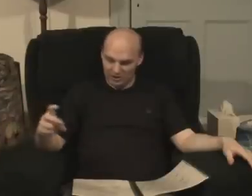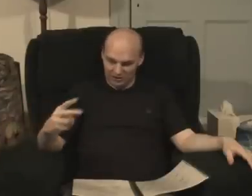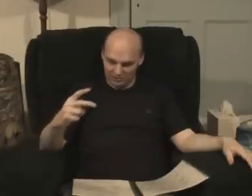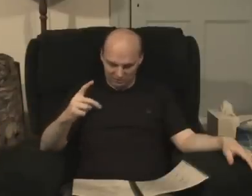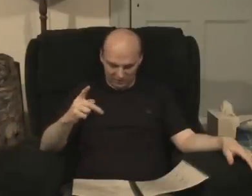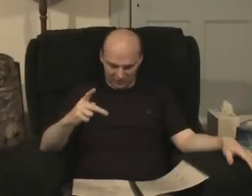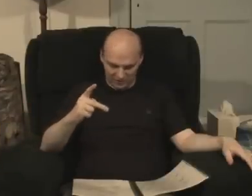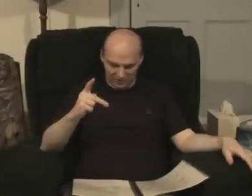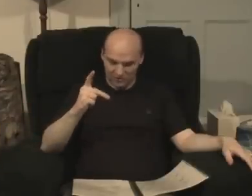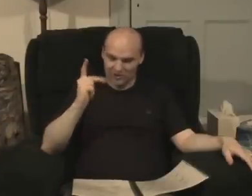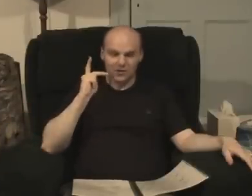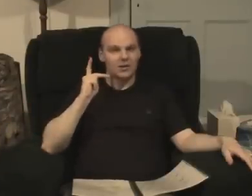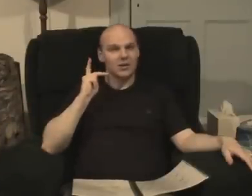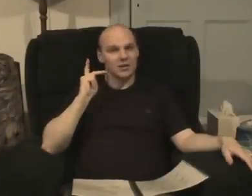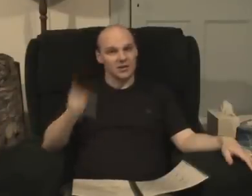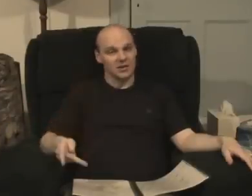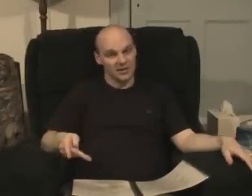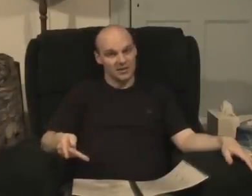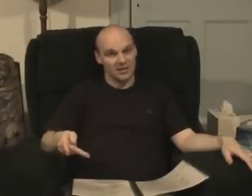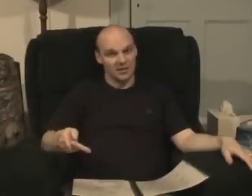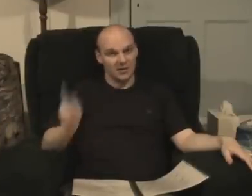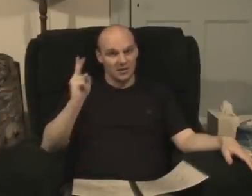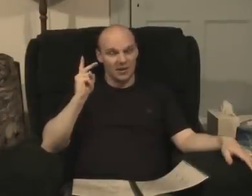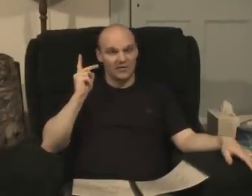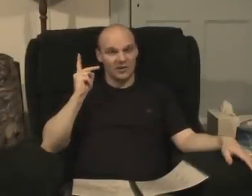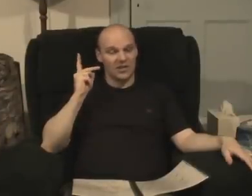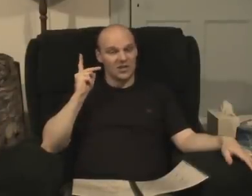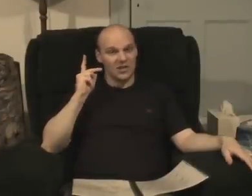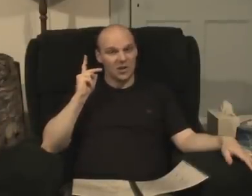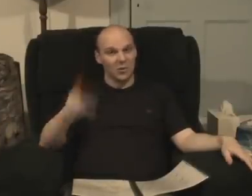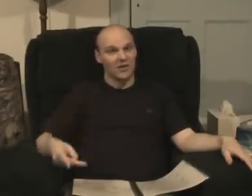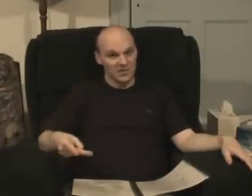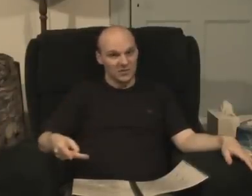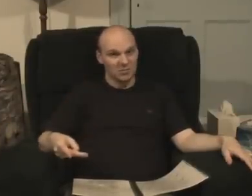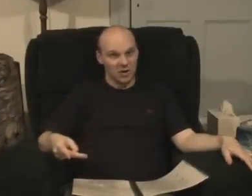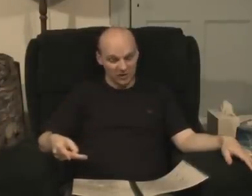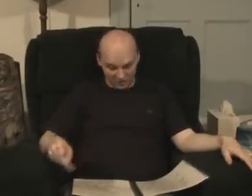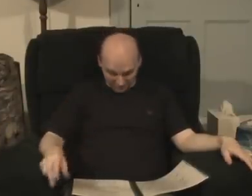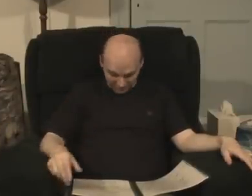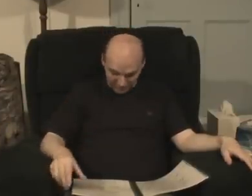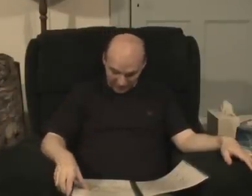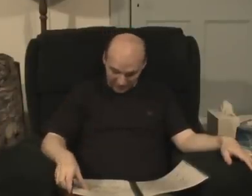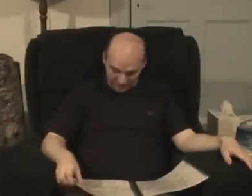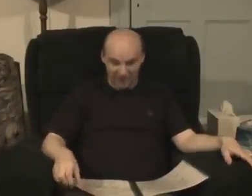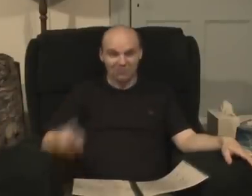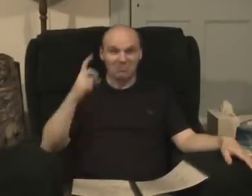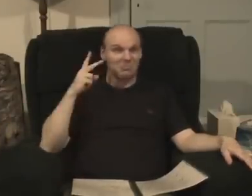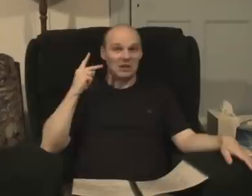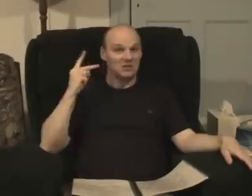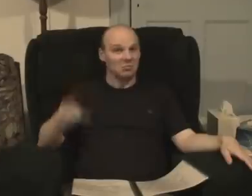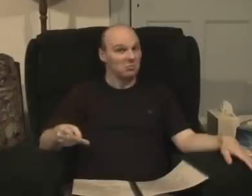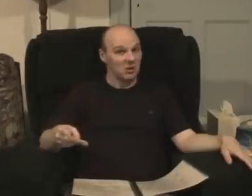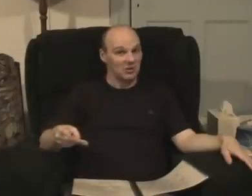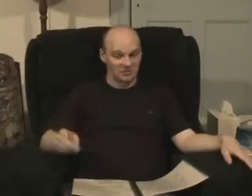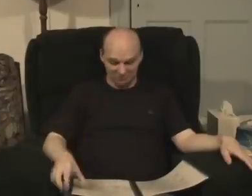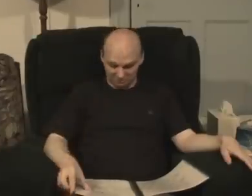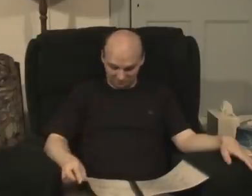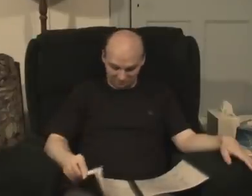Perth, see if I can get this right. It's like this. Even the teacher didn't know why this was Perth, but it is Perth.